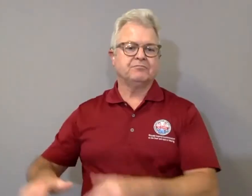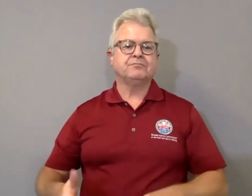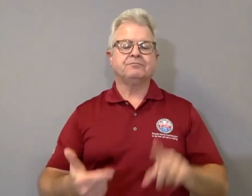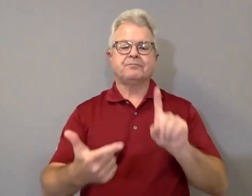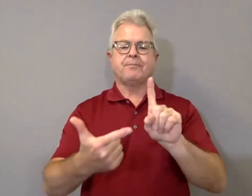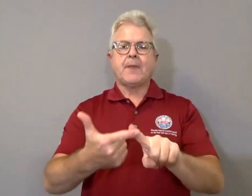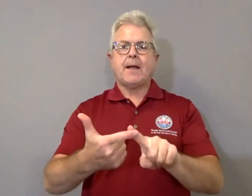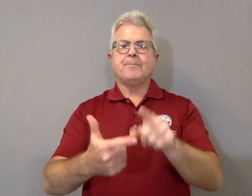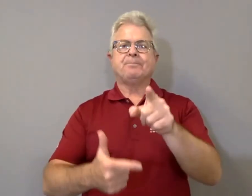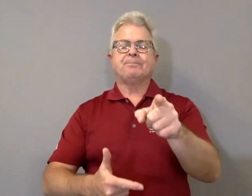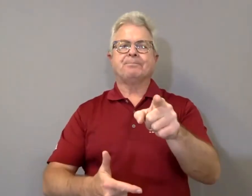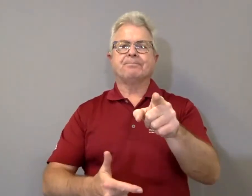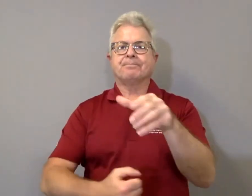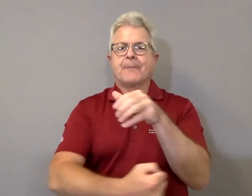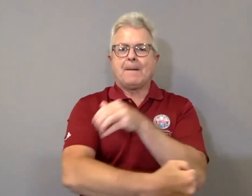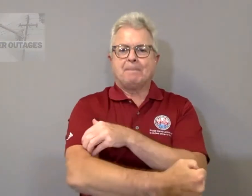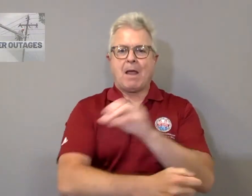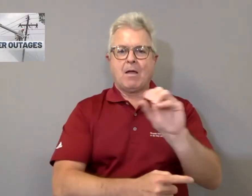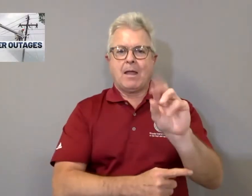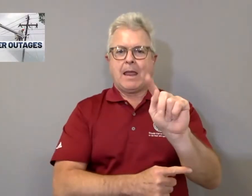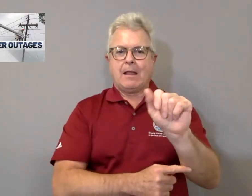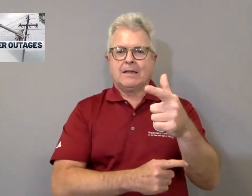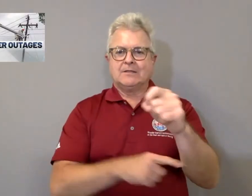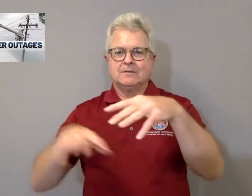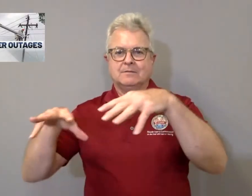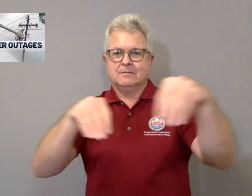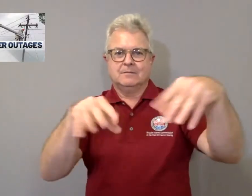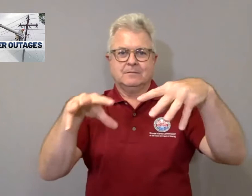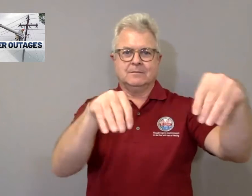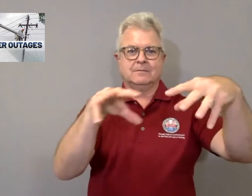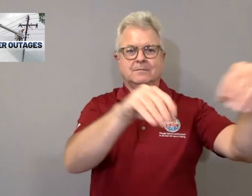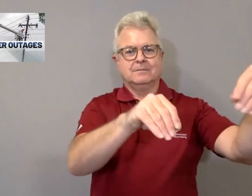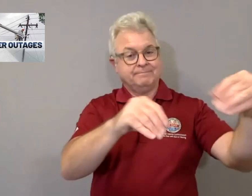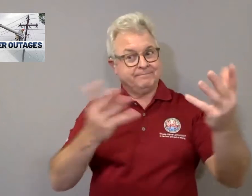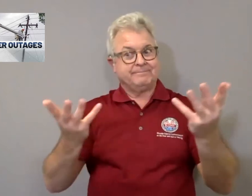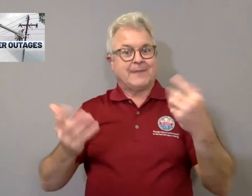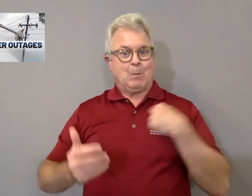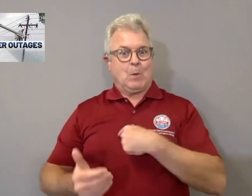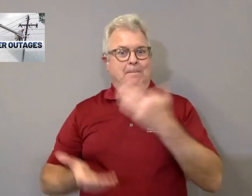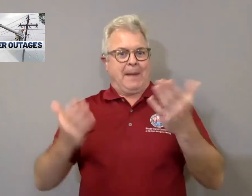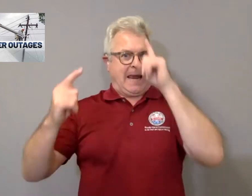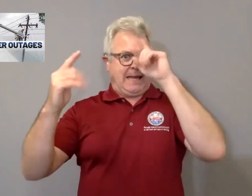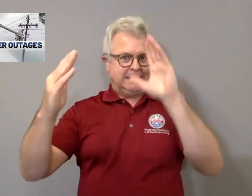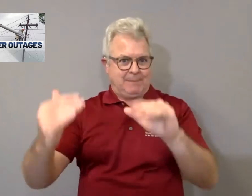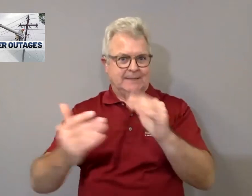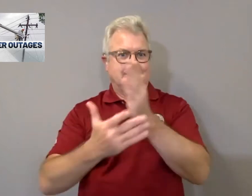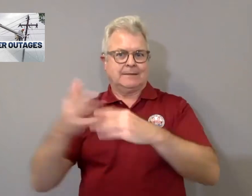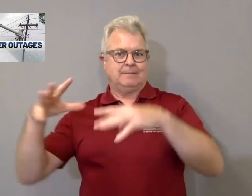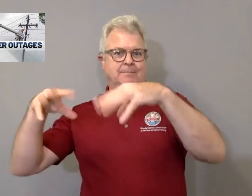already signed this document to bring in federal aid. If there are any power outages, we